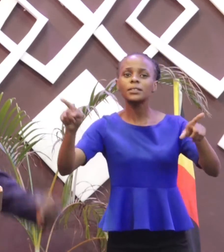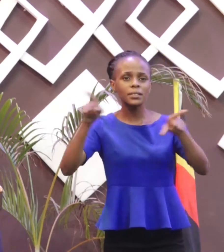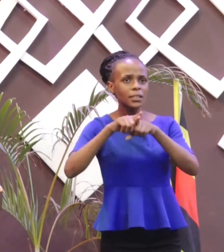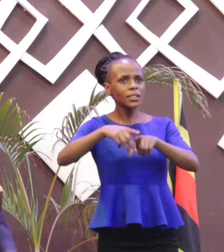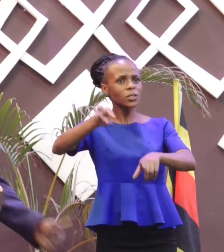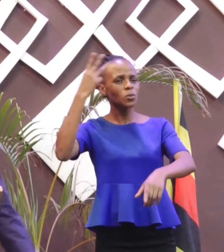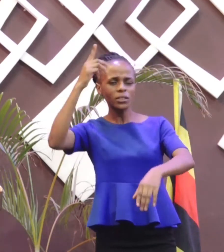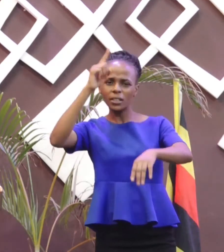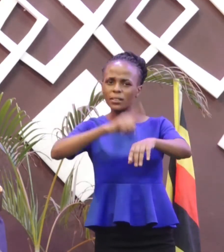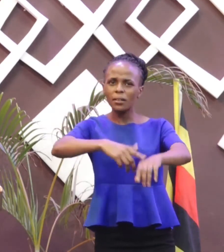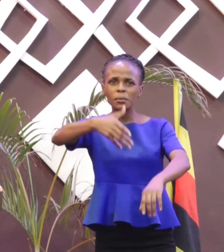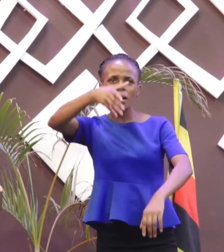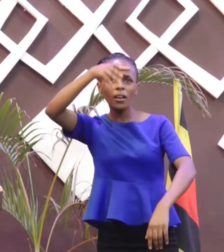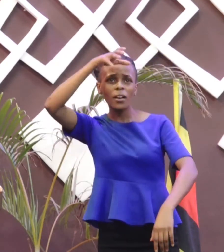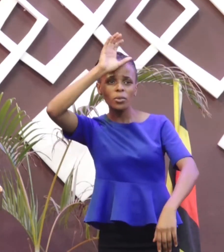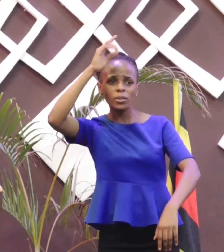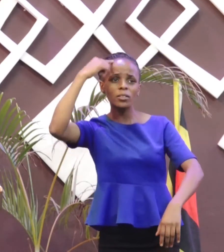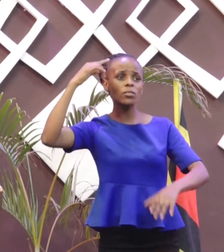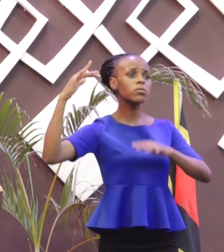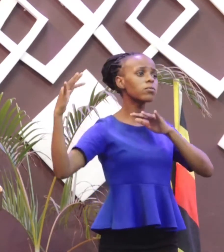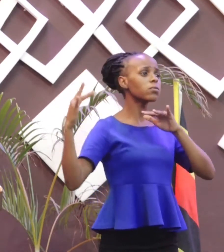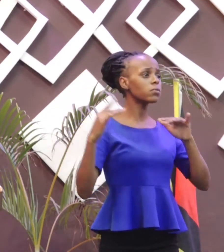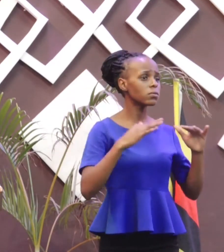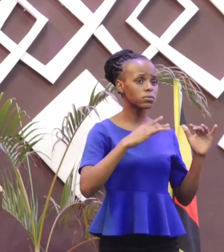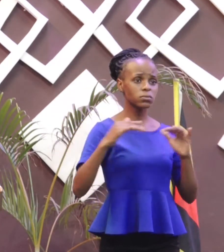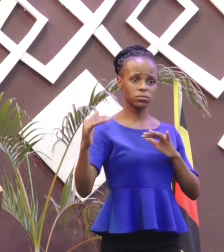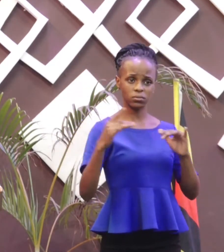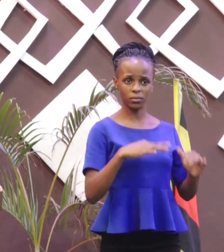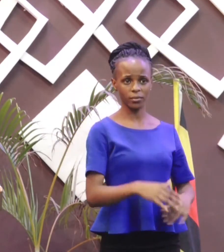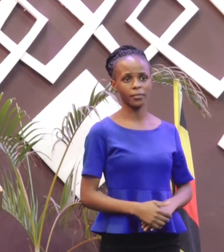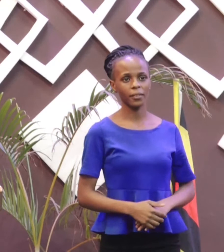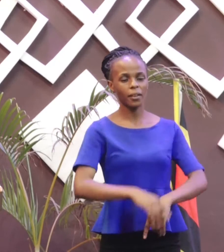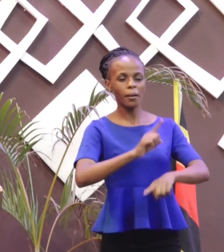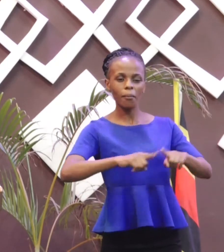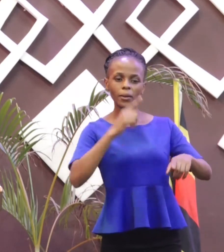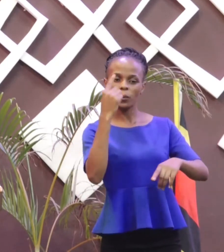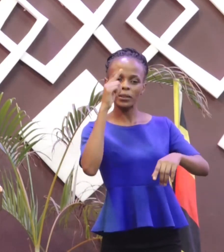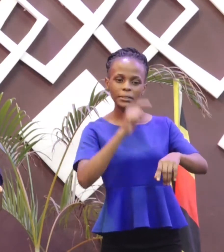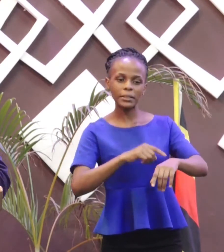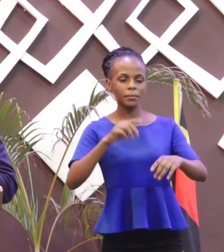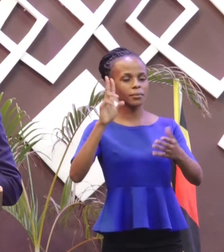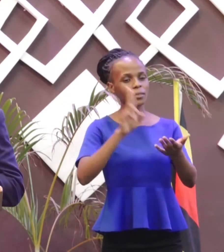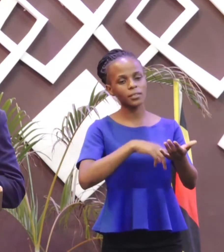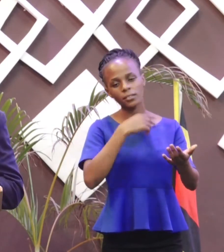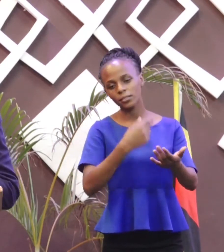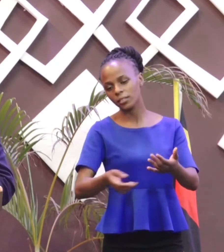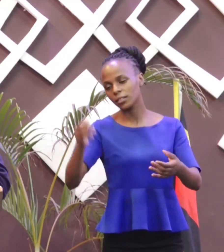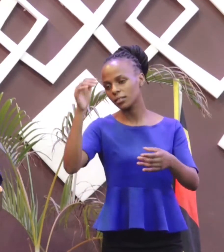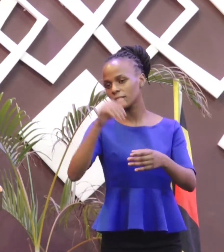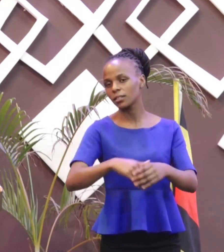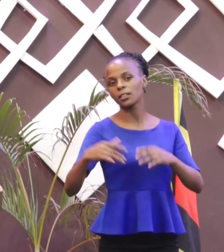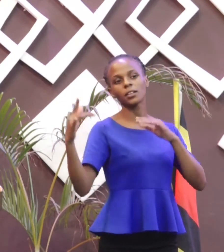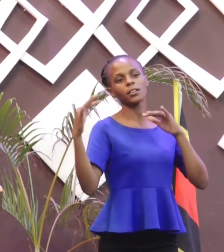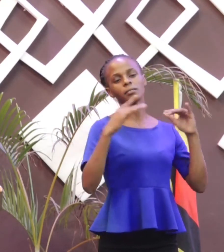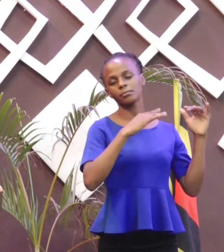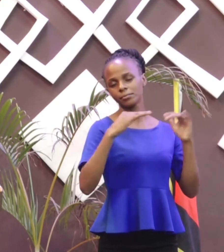generation anointed for battle. Nga mulembe ogufukidwa kama futo okulwana entalo. But this one time they failed in the battle. Naye ku mulundi